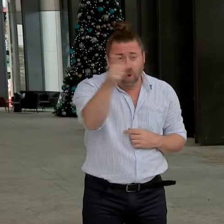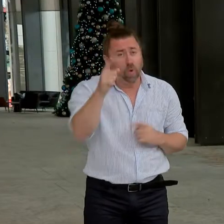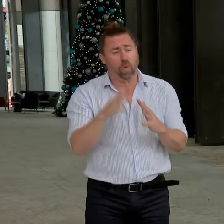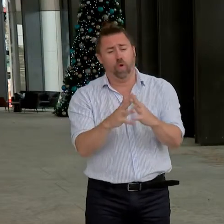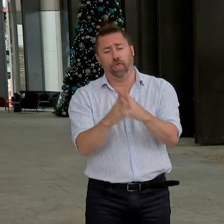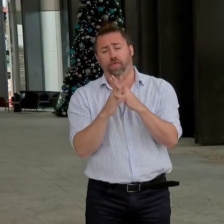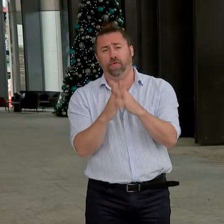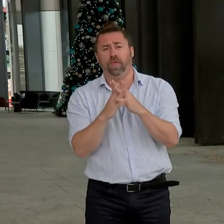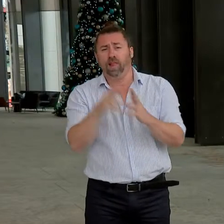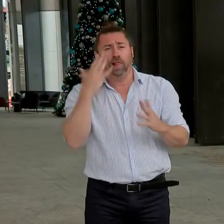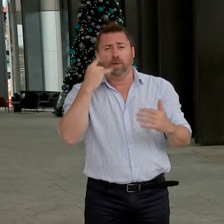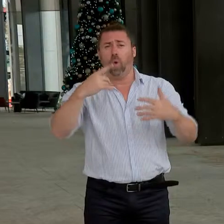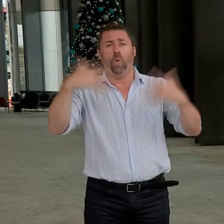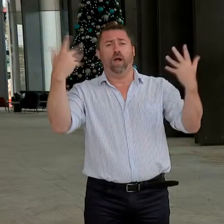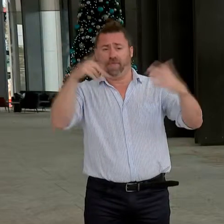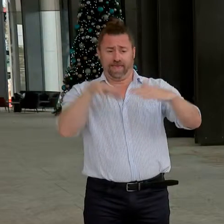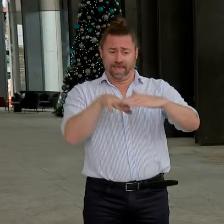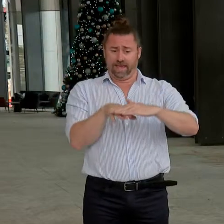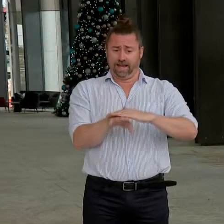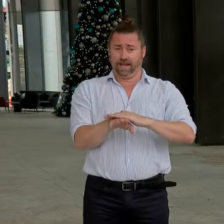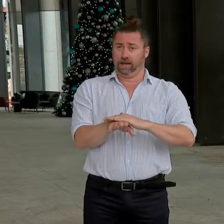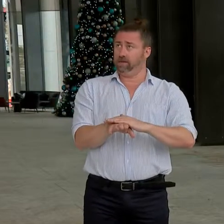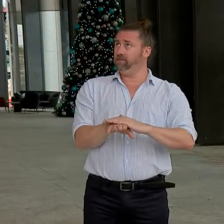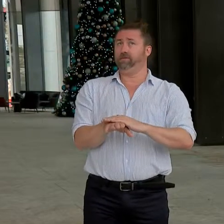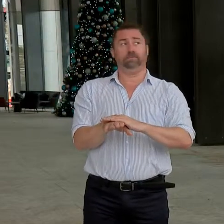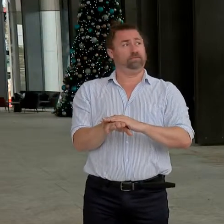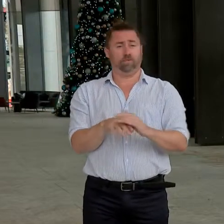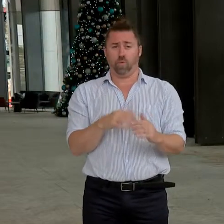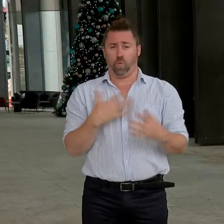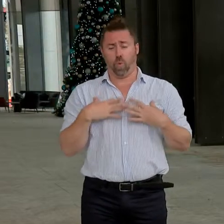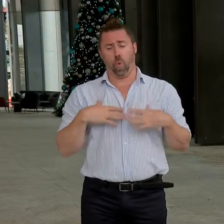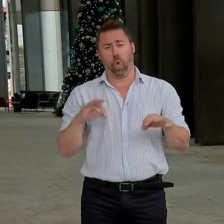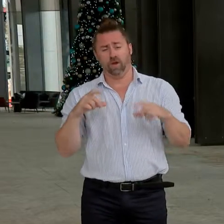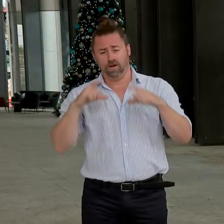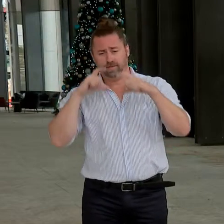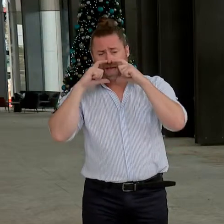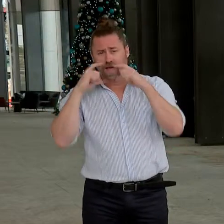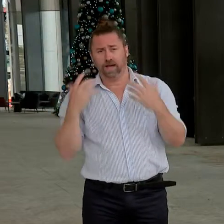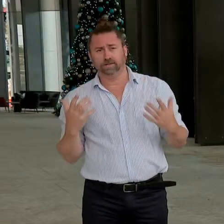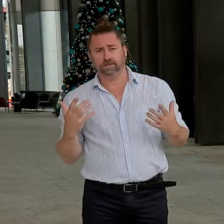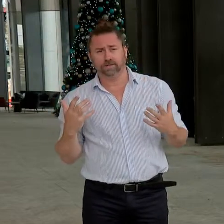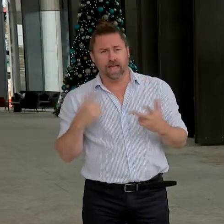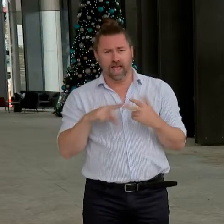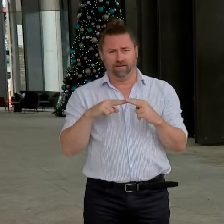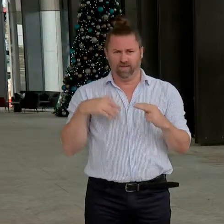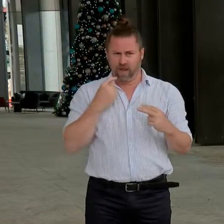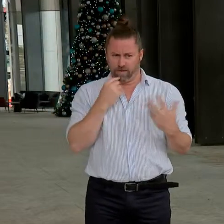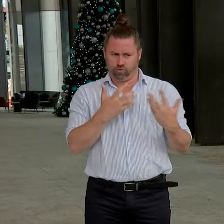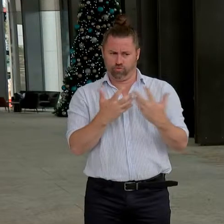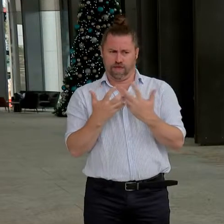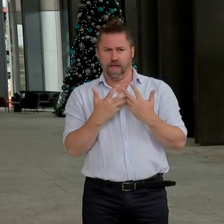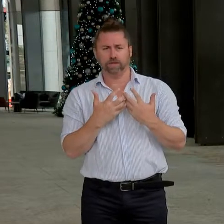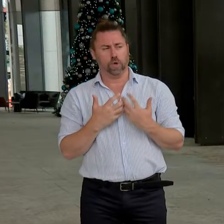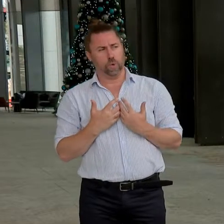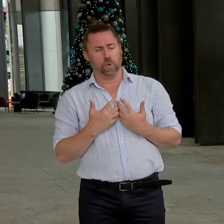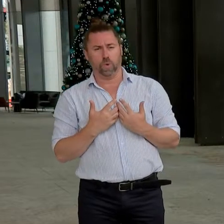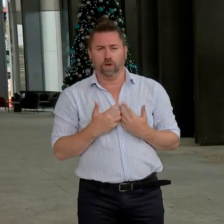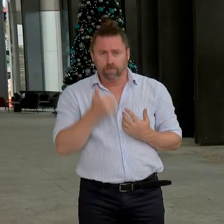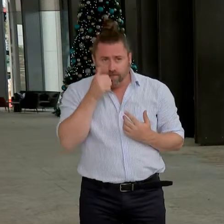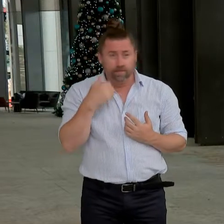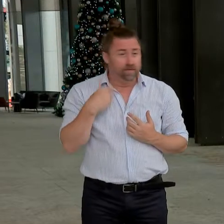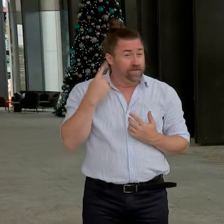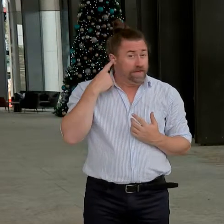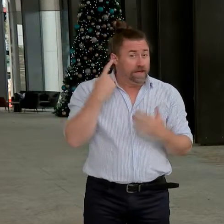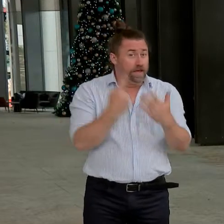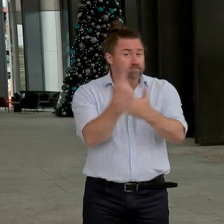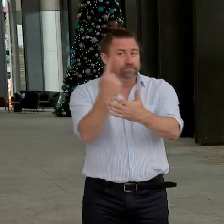you're going indoors to be wearing those masks as you enter and exit where you can't socially distance. And yes, I'm hearing of non-compliance